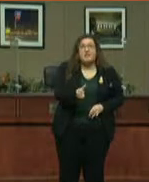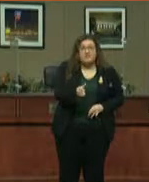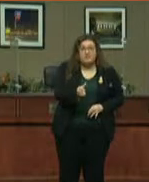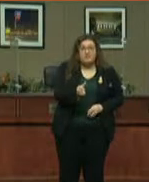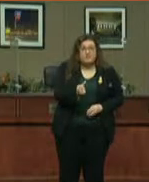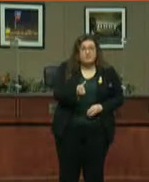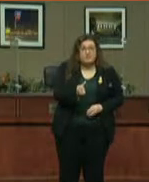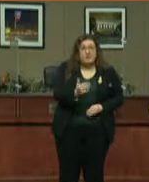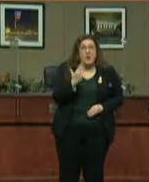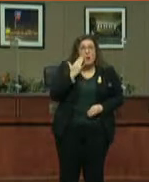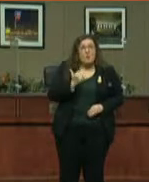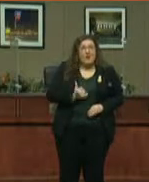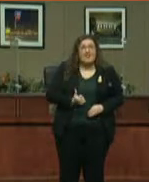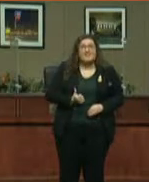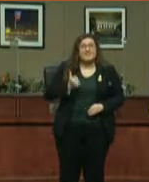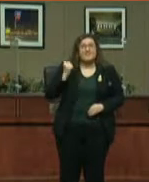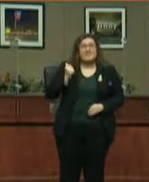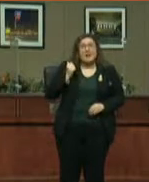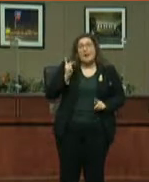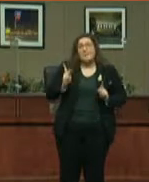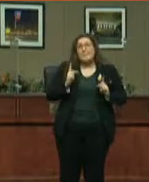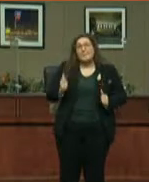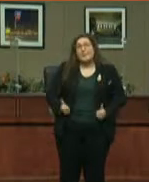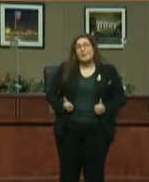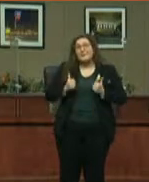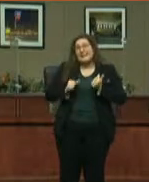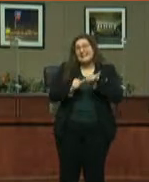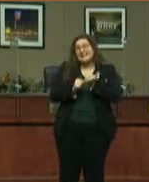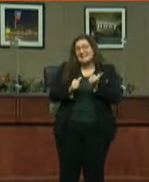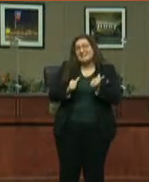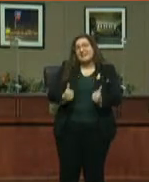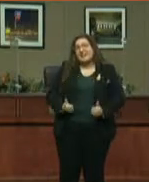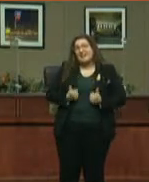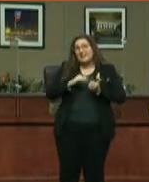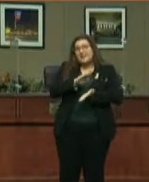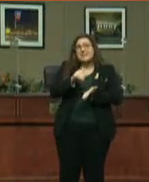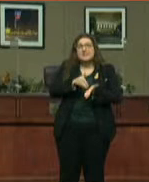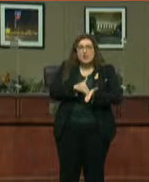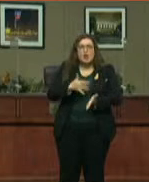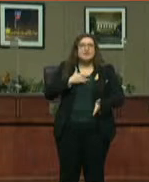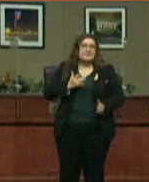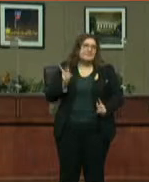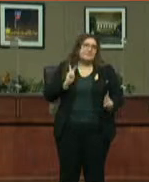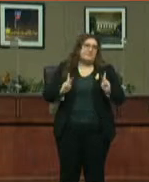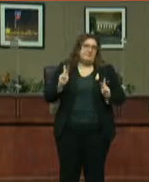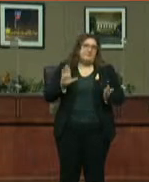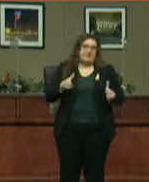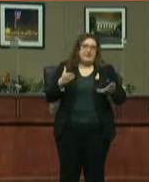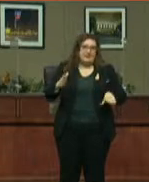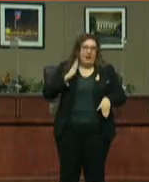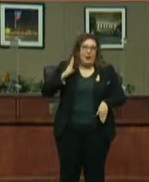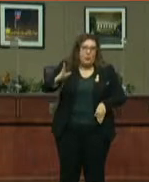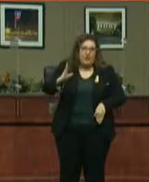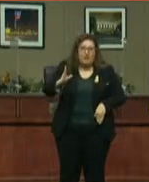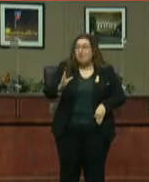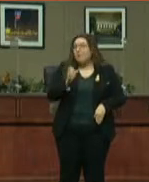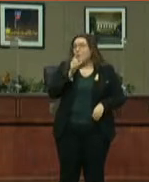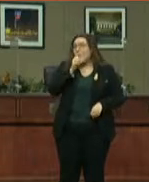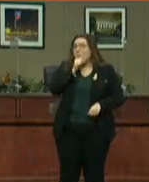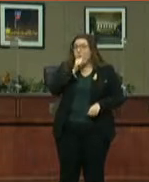highest number of fatalities in our county. And in orange, you have the employees who